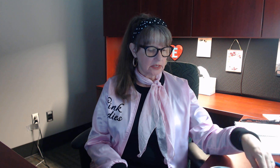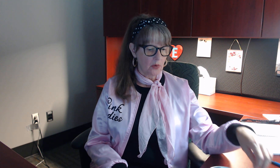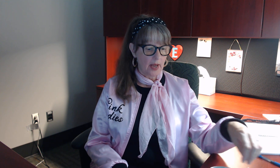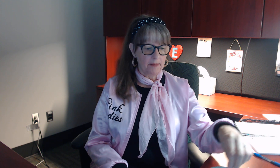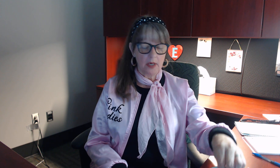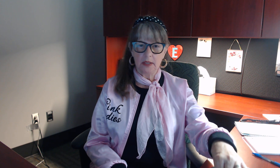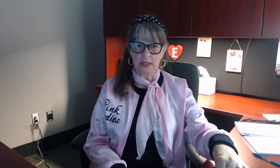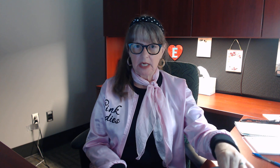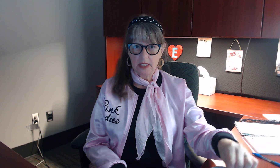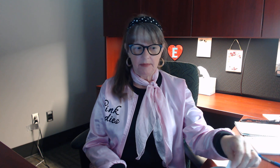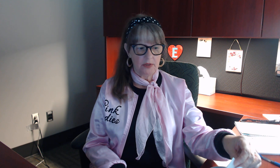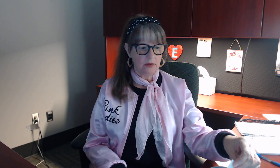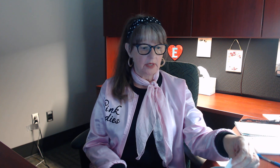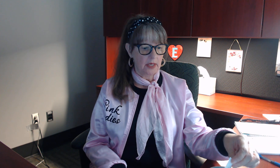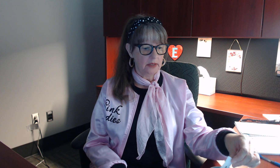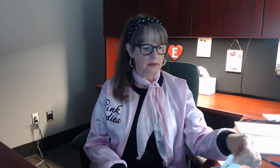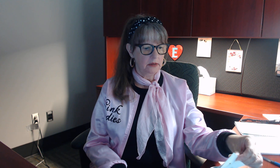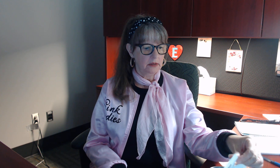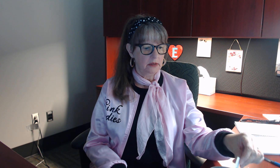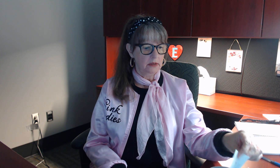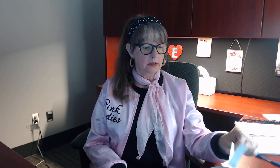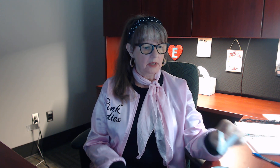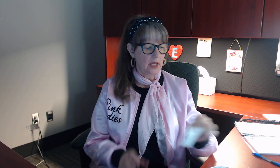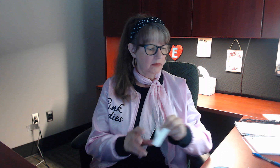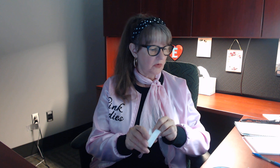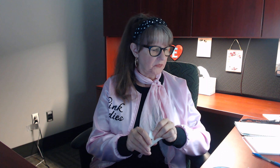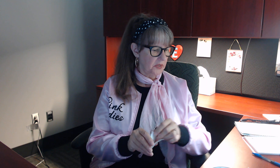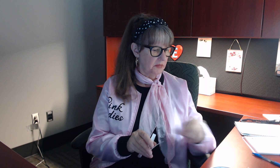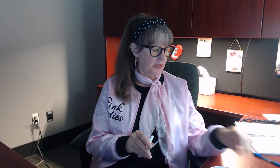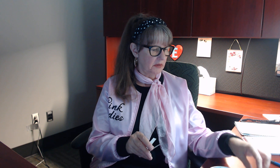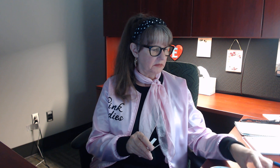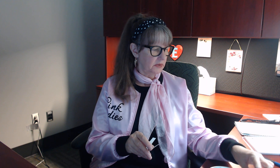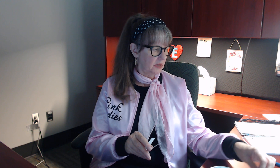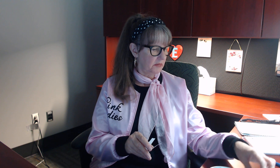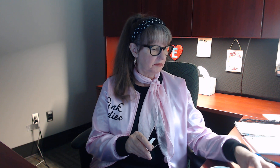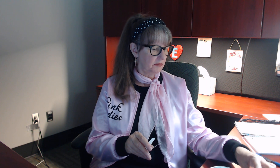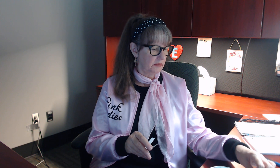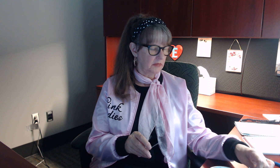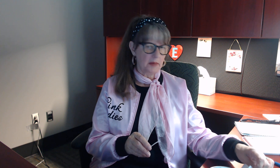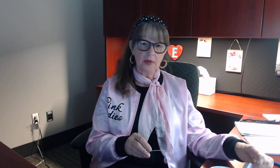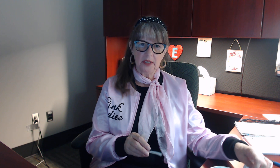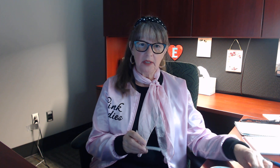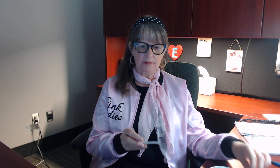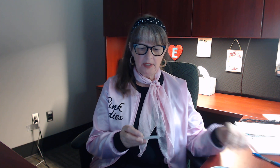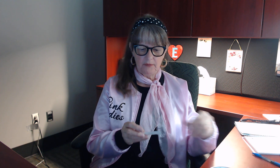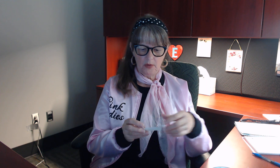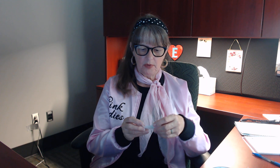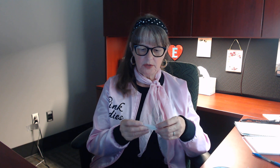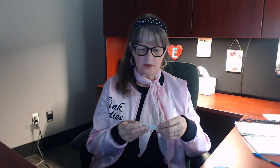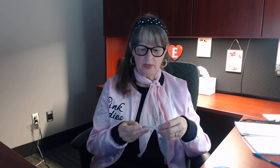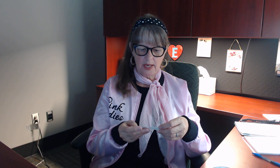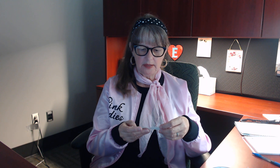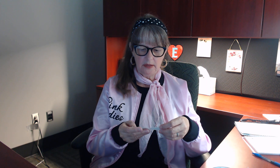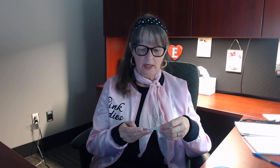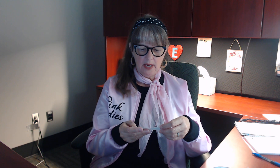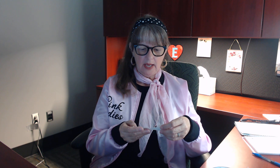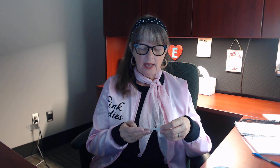I'm not going to stand up and do that. I don't know if anybody else, I'm going to let them pick if they want to do that. A